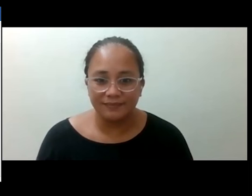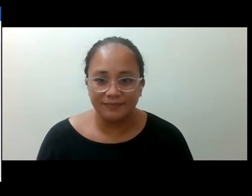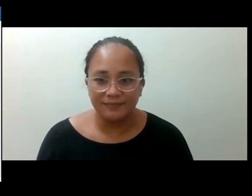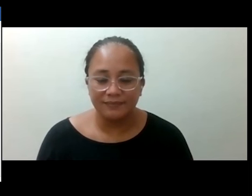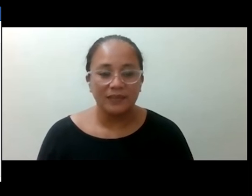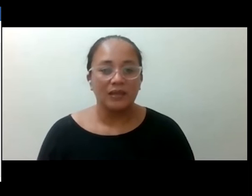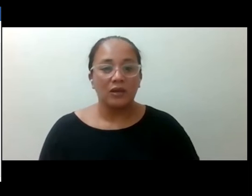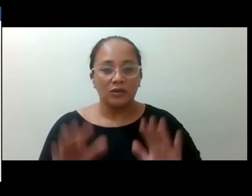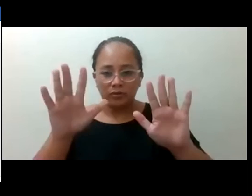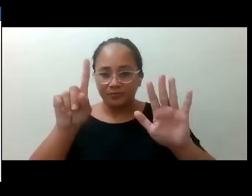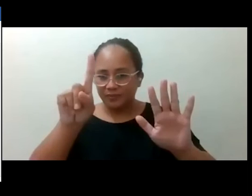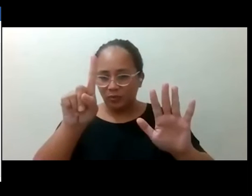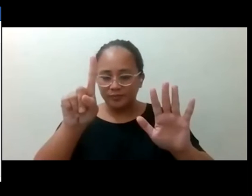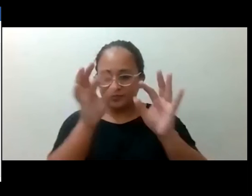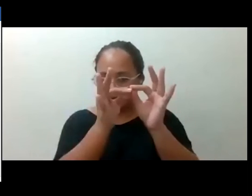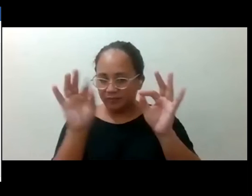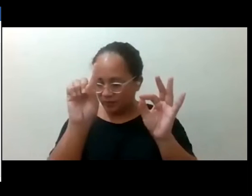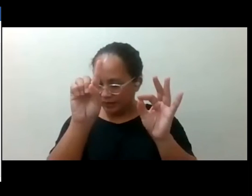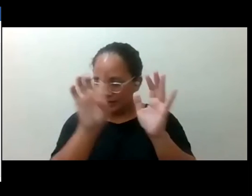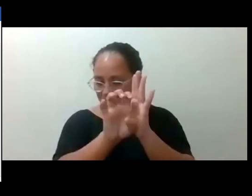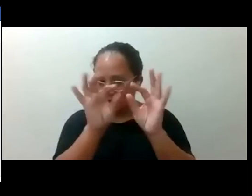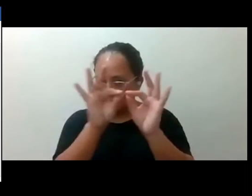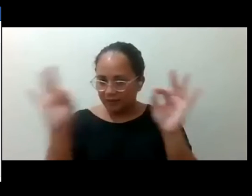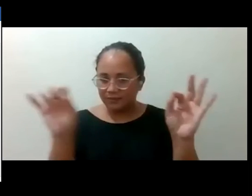Okay, let's take another sentence.